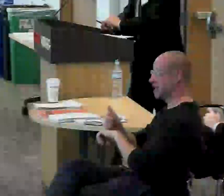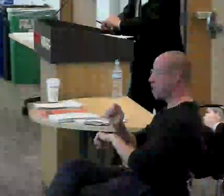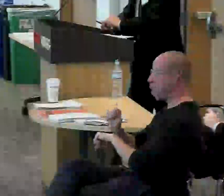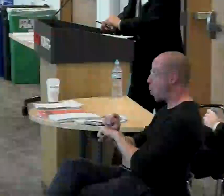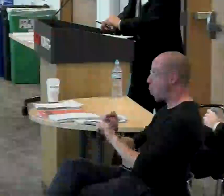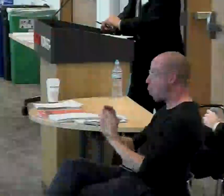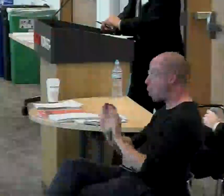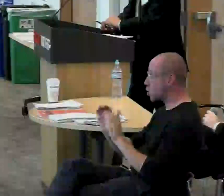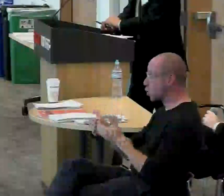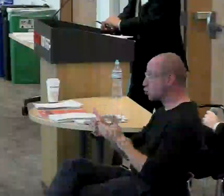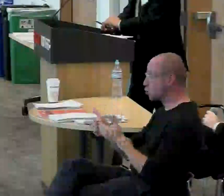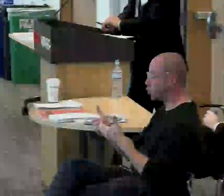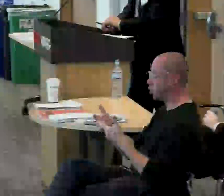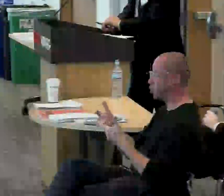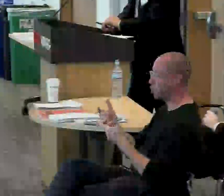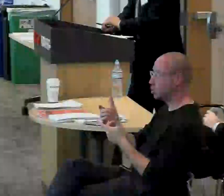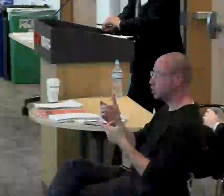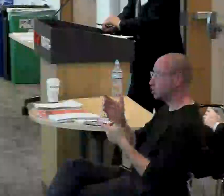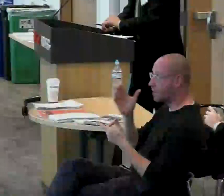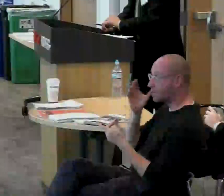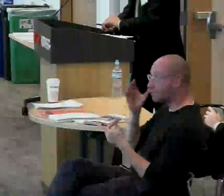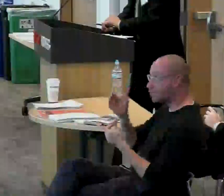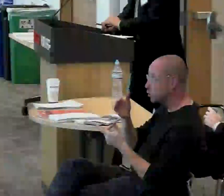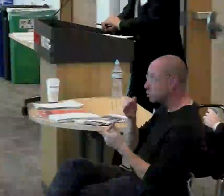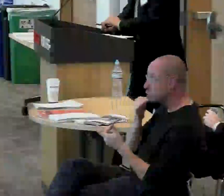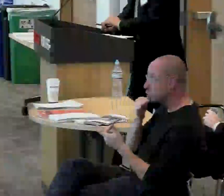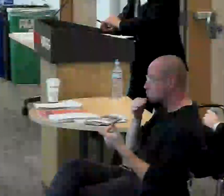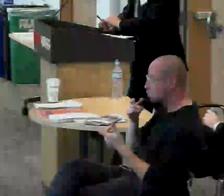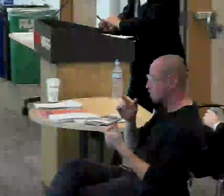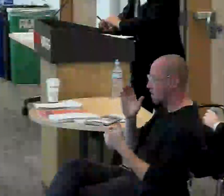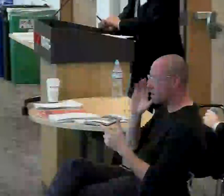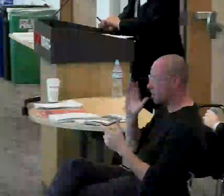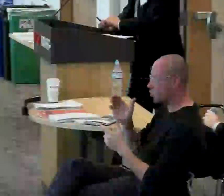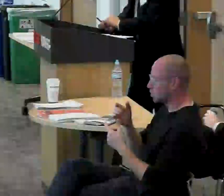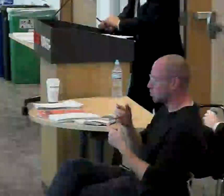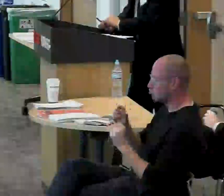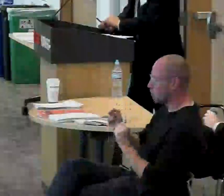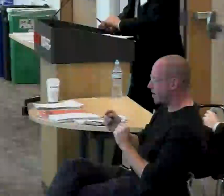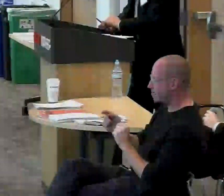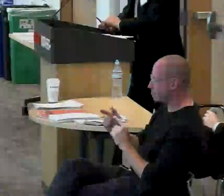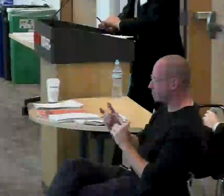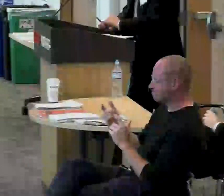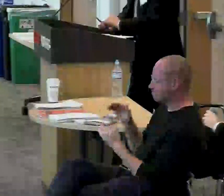trying to anticipate any kind of fraud that may occur with these accounts?